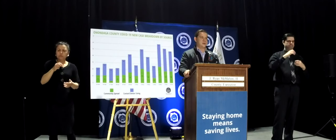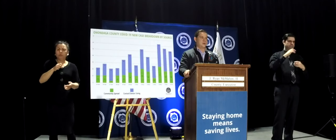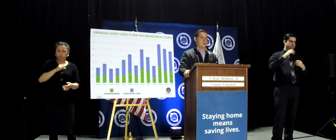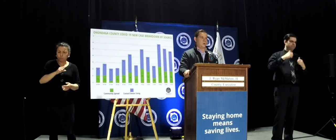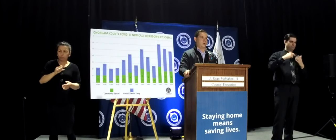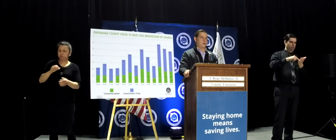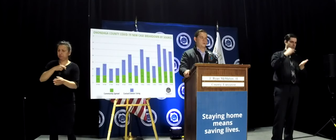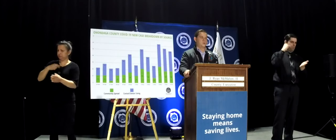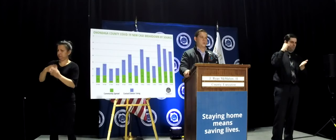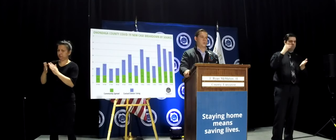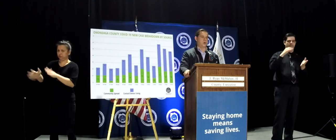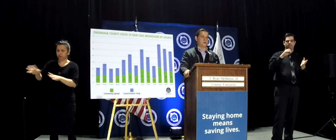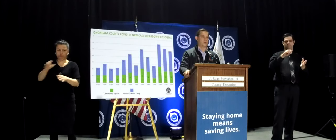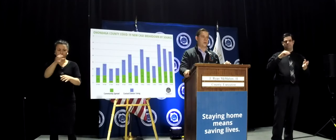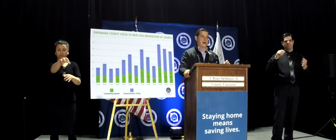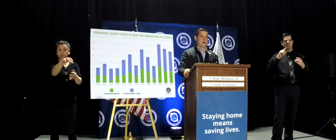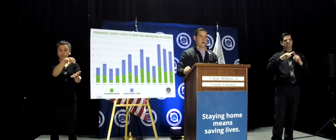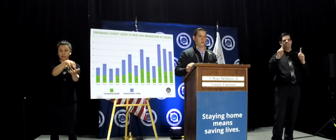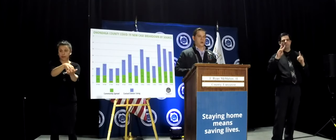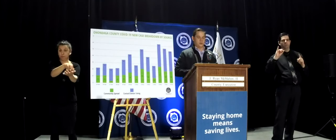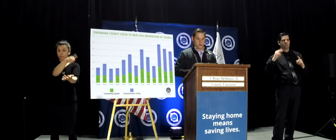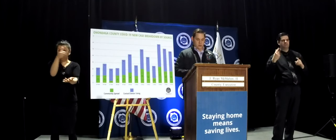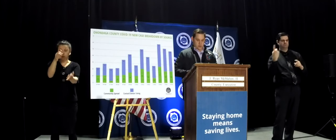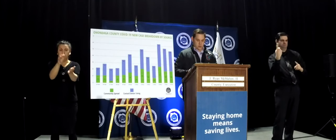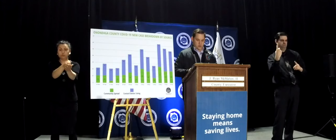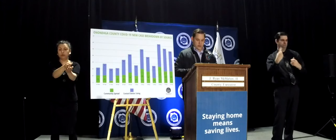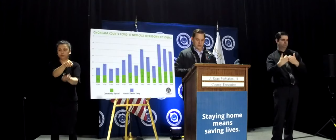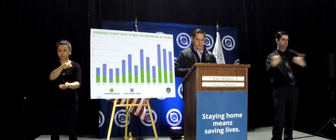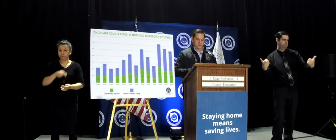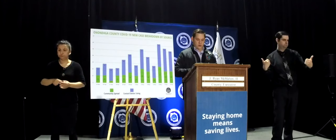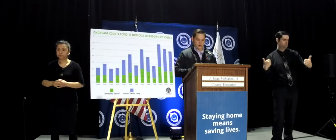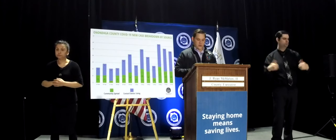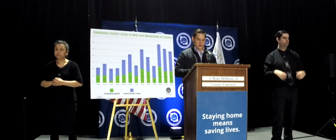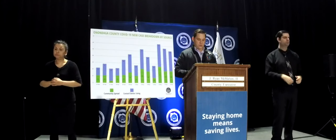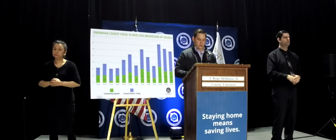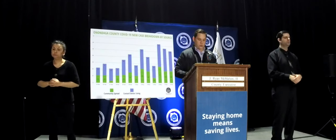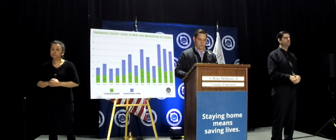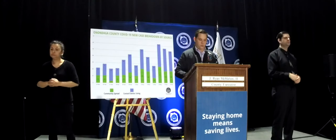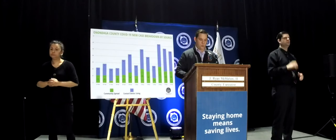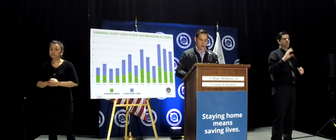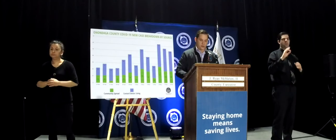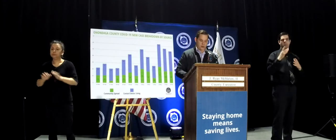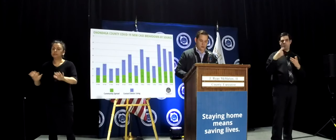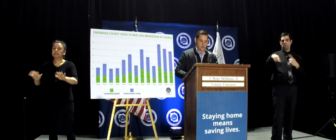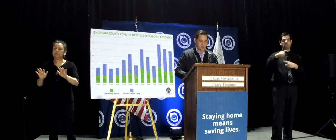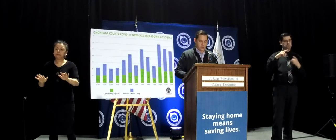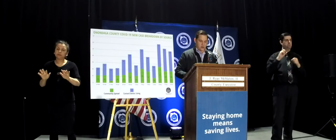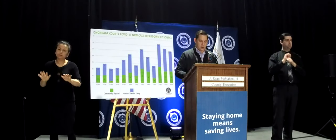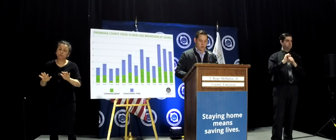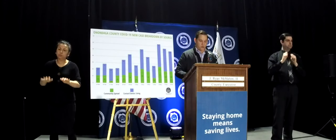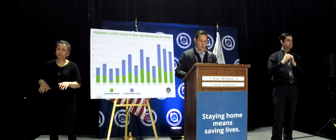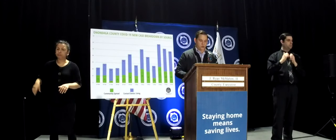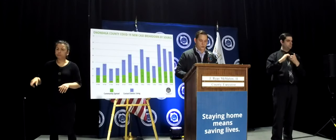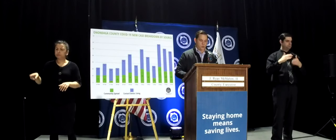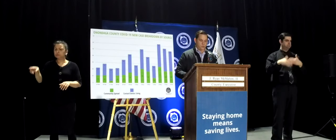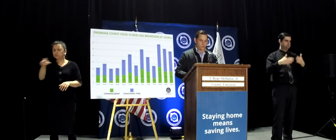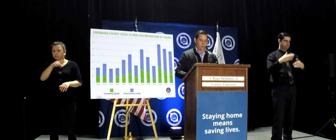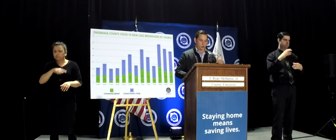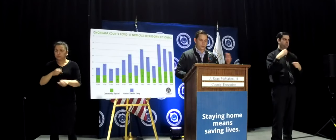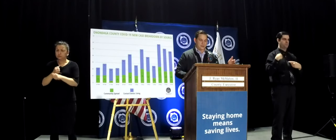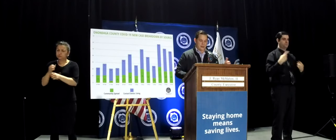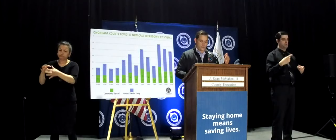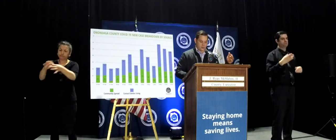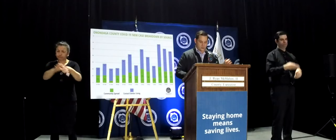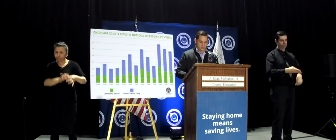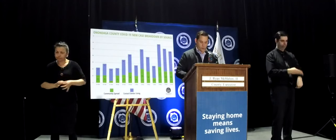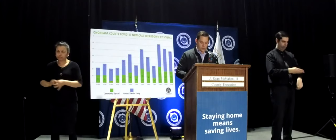capacity, and we're going to work through that network again. So I'm very thankful of the way that all of our nursing homes are